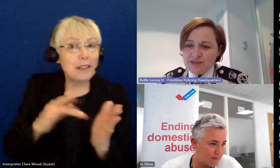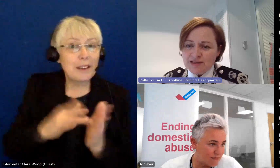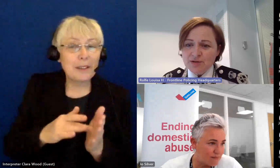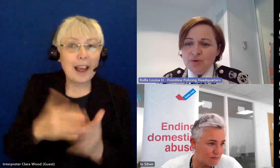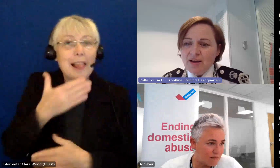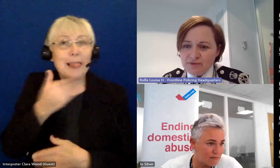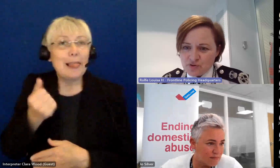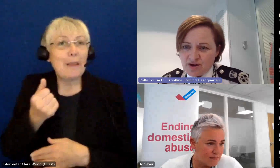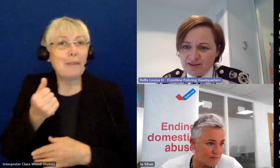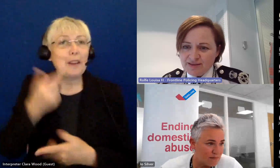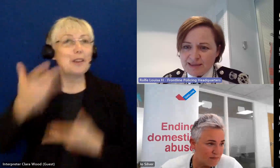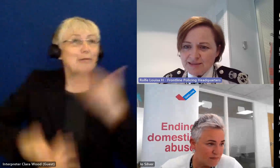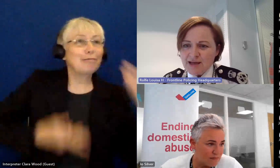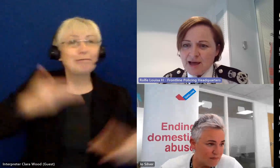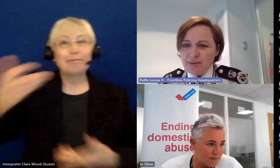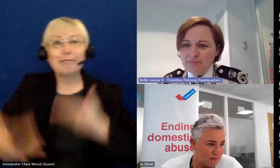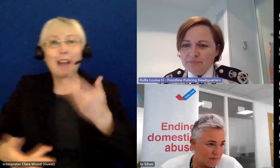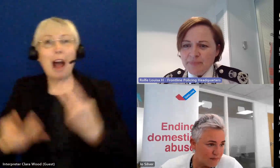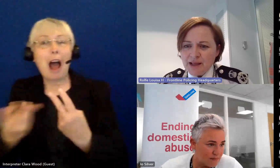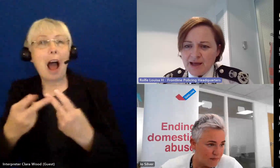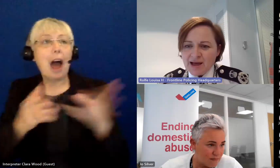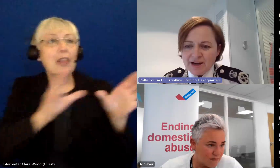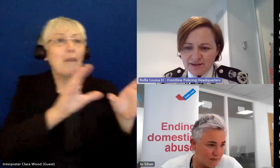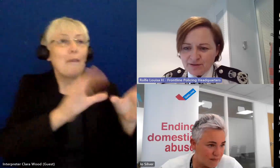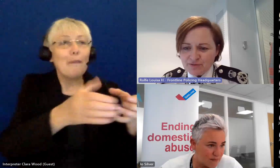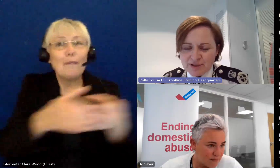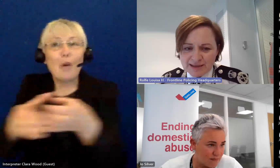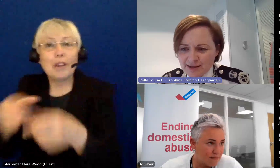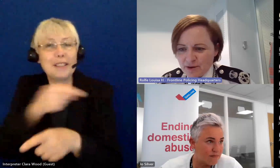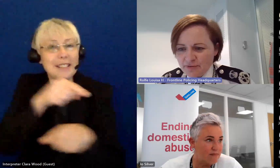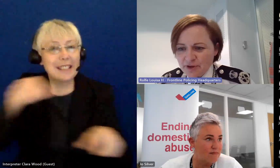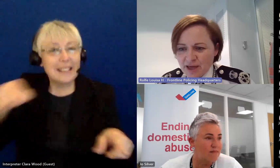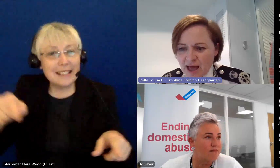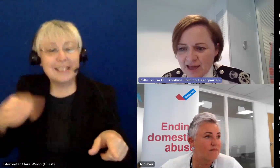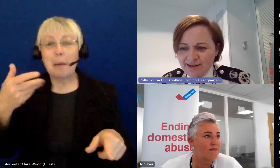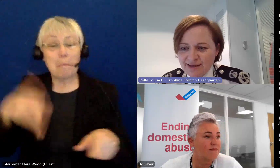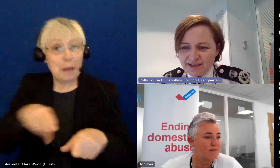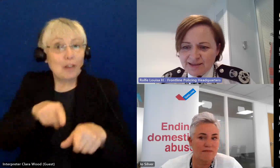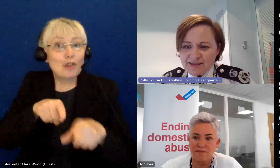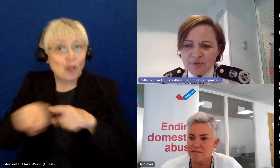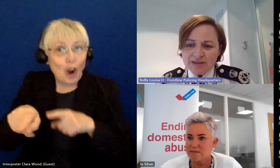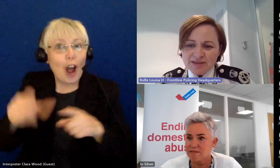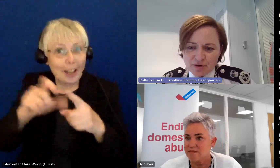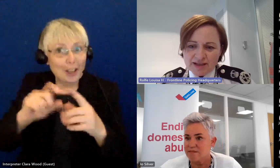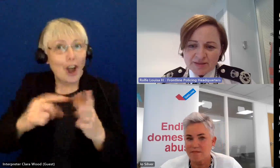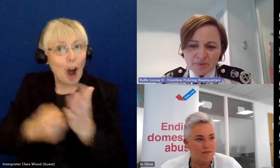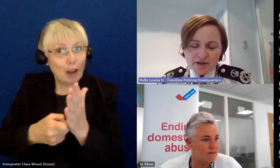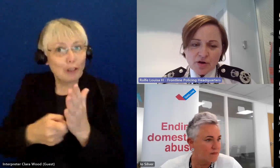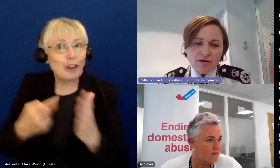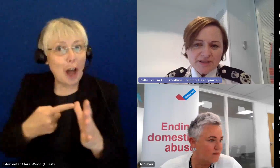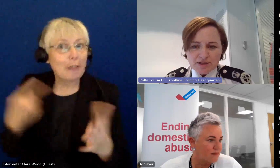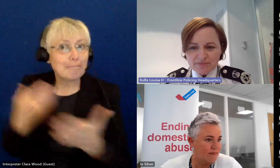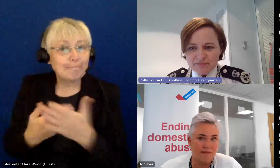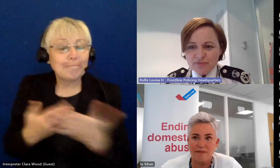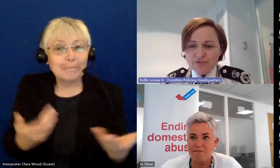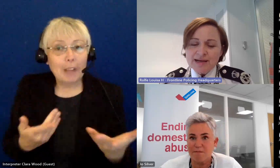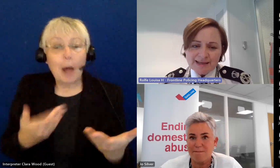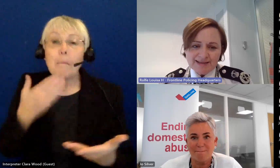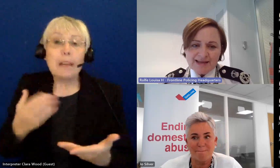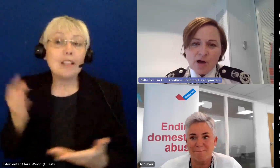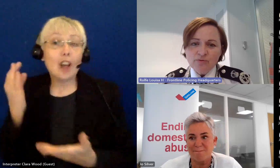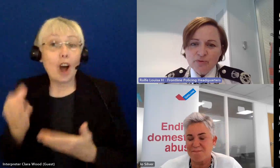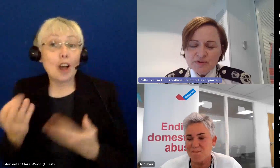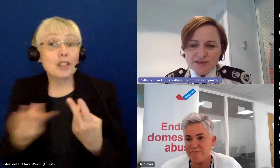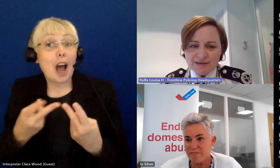other forces who have tried this. And I think really, you know, if you can speak to colleagues, but the college are